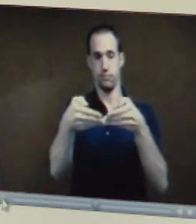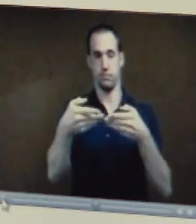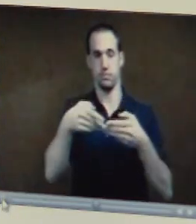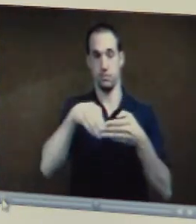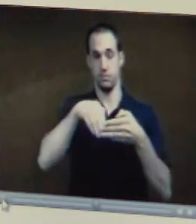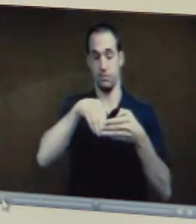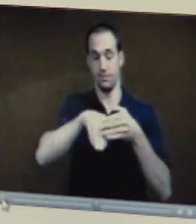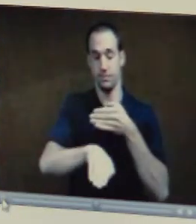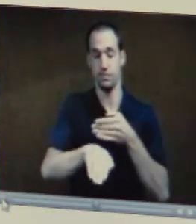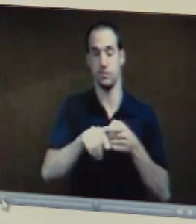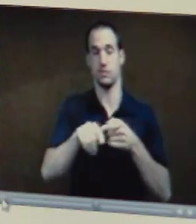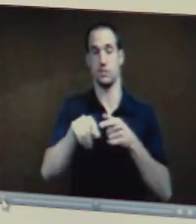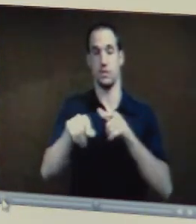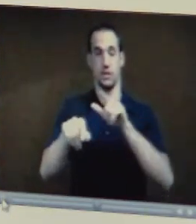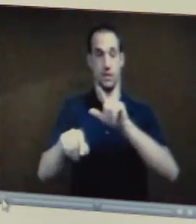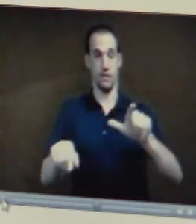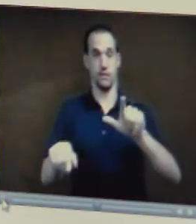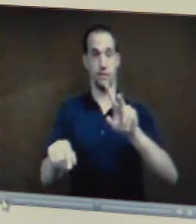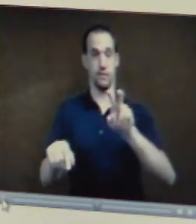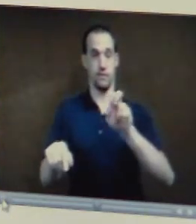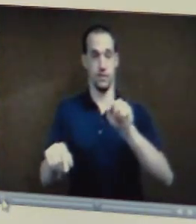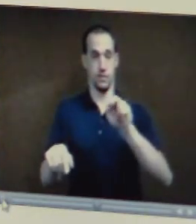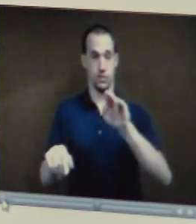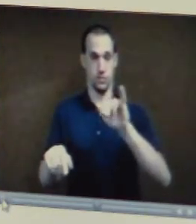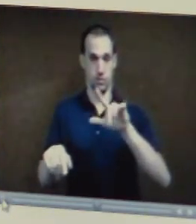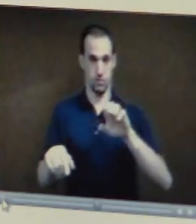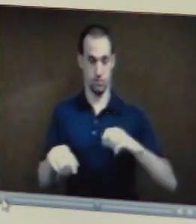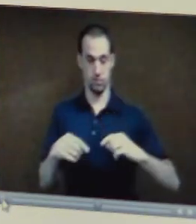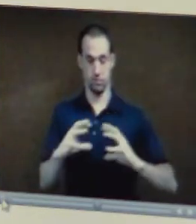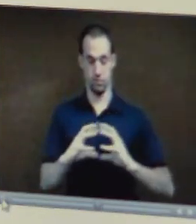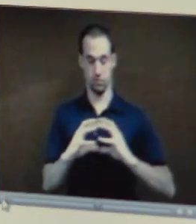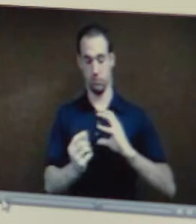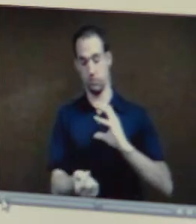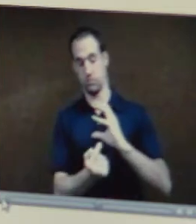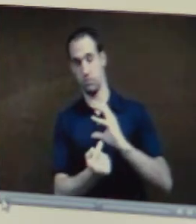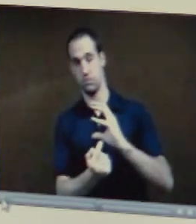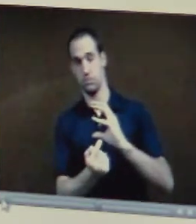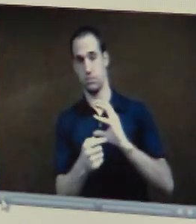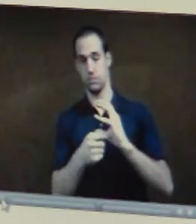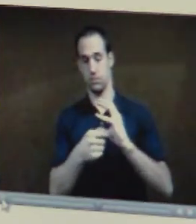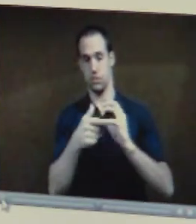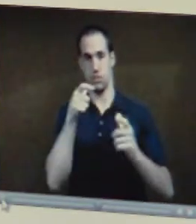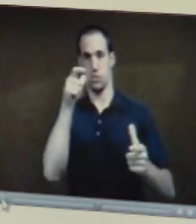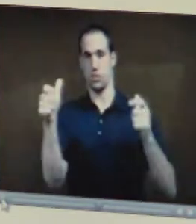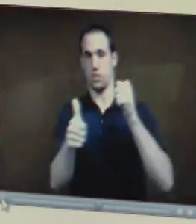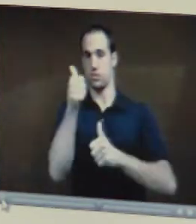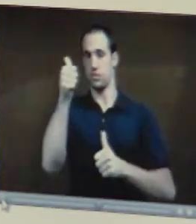or the mitral valve, goes through the openings into the left ventricle.